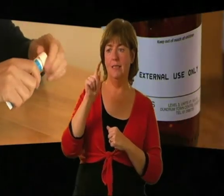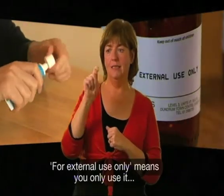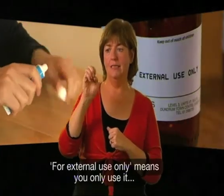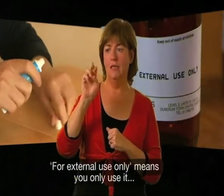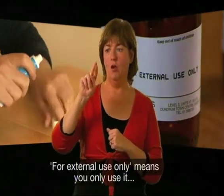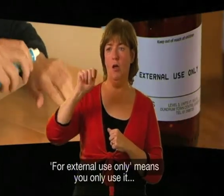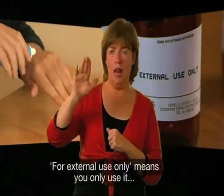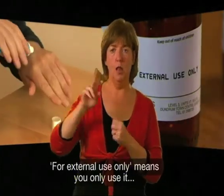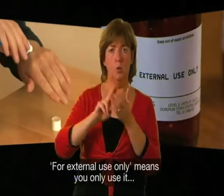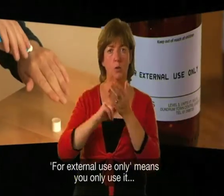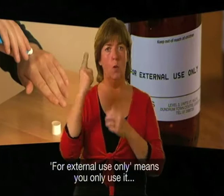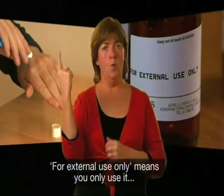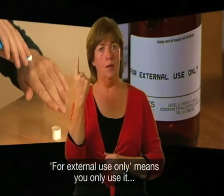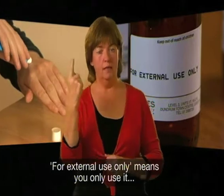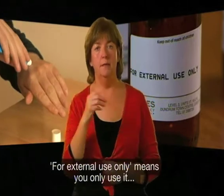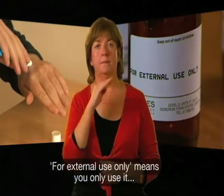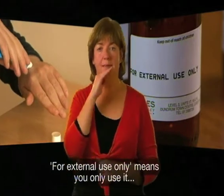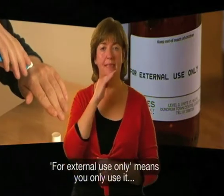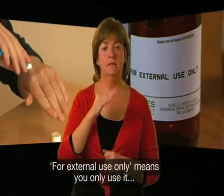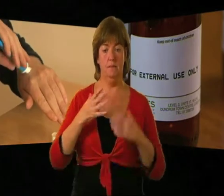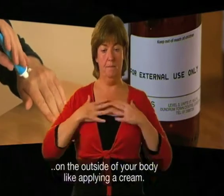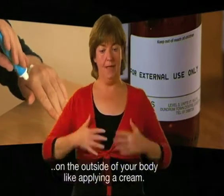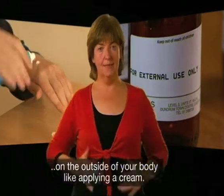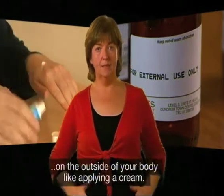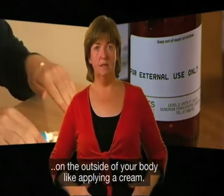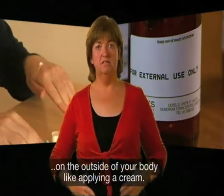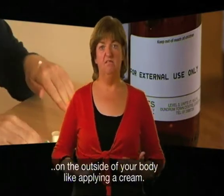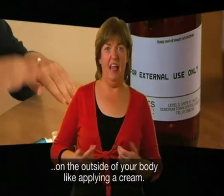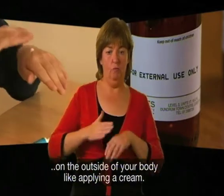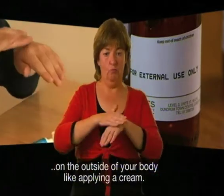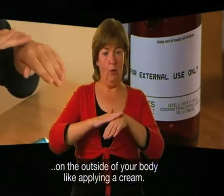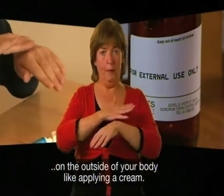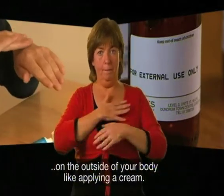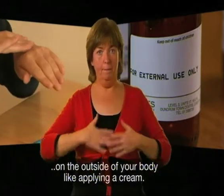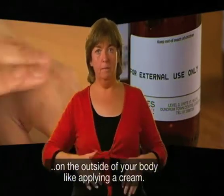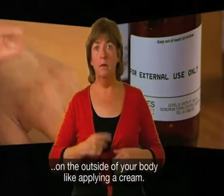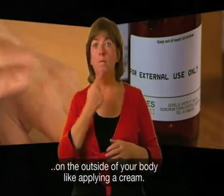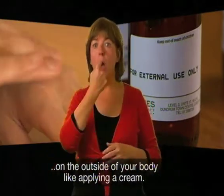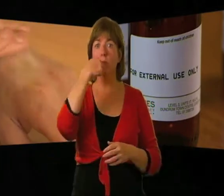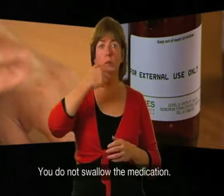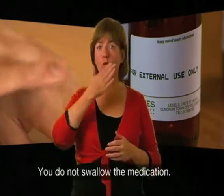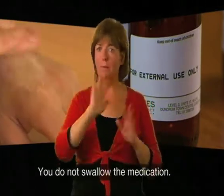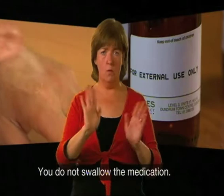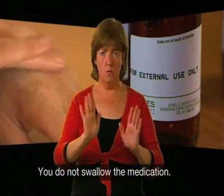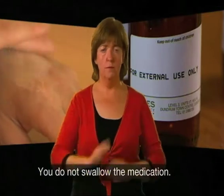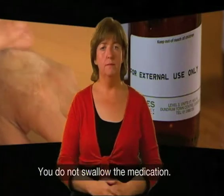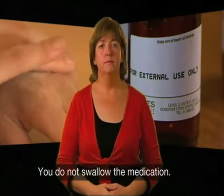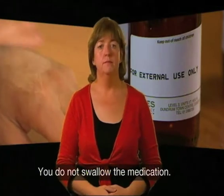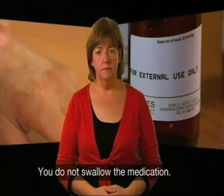For external use only, means you only use it on the outside of your body, like applying a cream. You do not swallow the